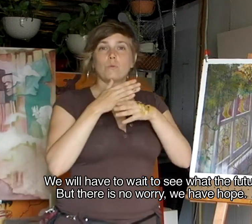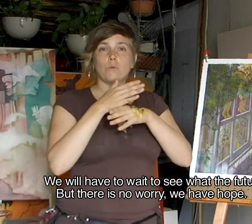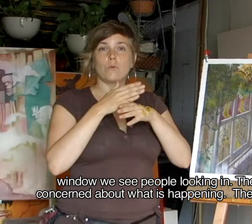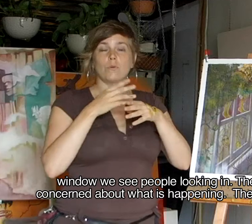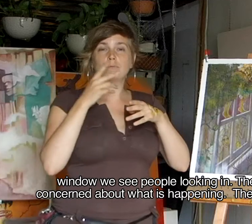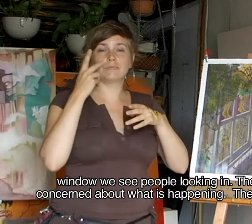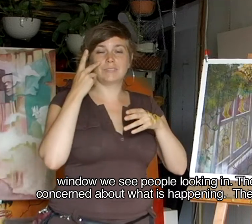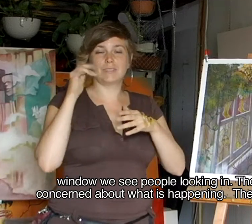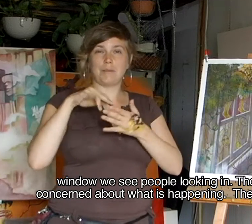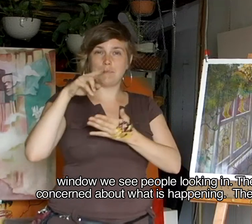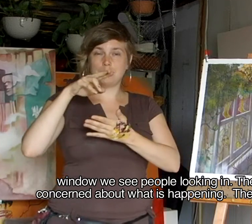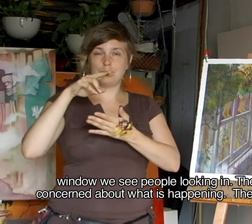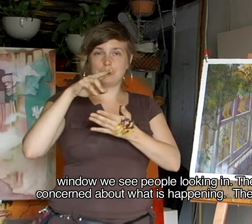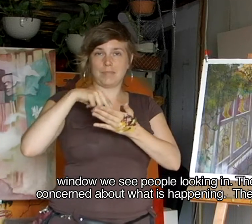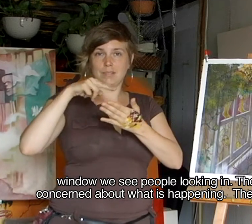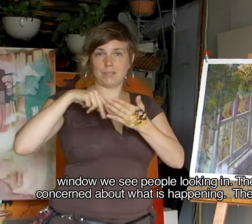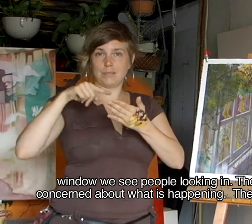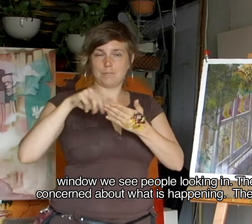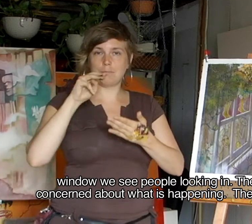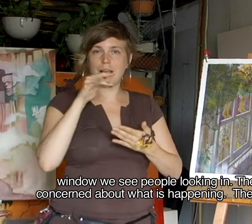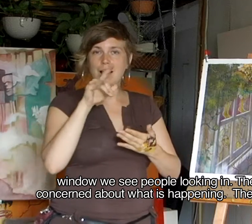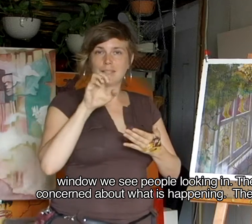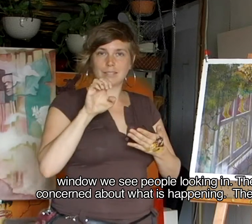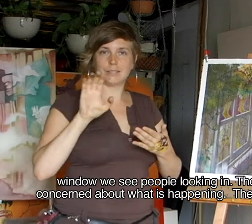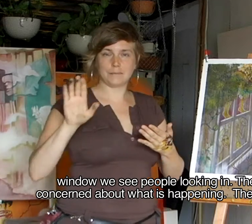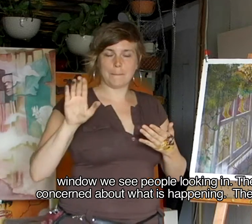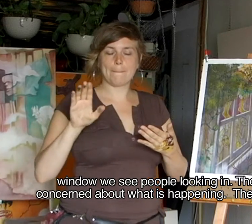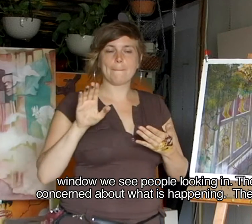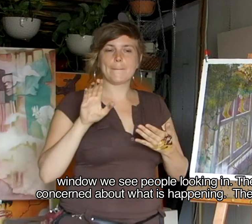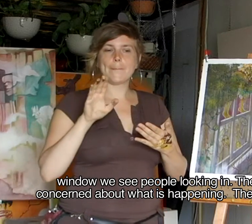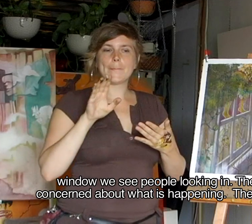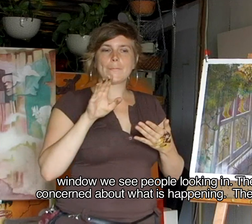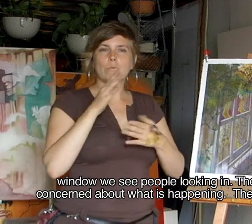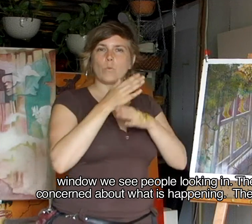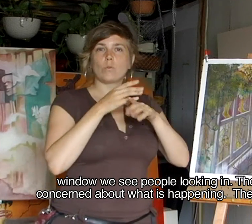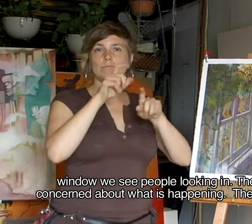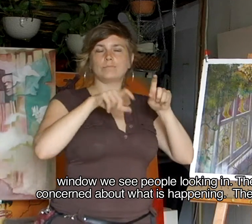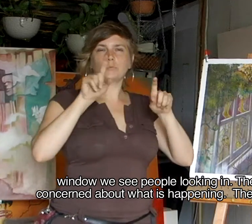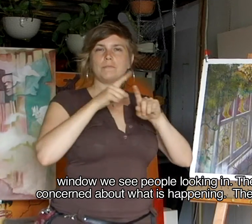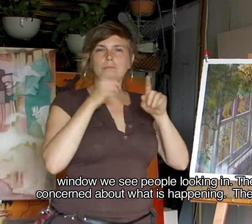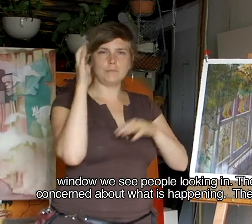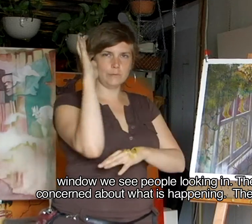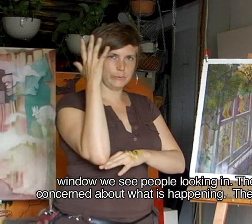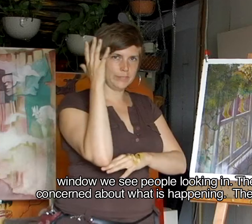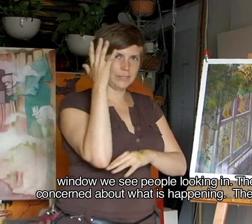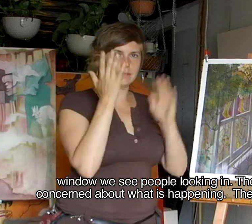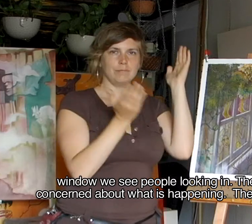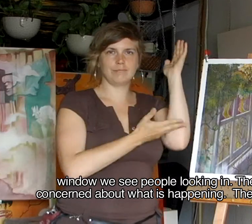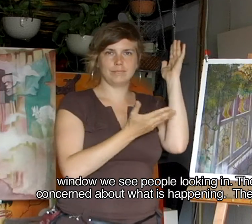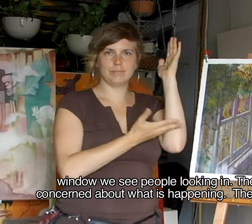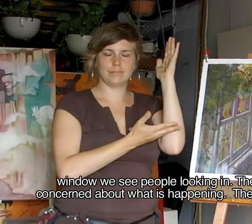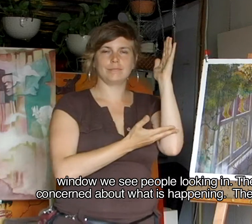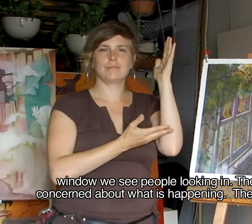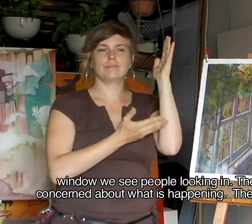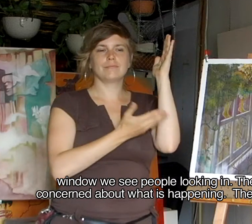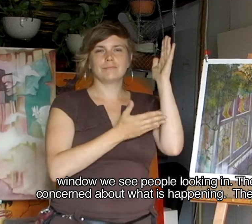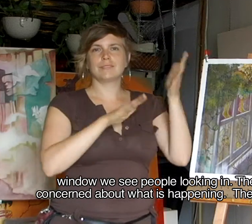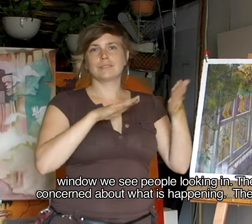it continues on out the open door to be taken up by other hands. We will have to wait to